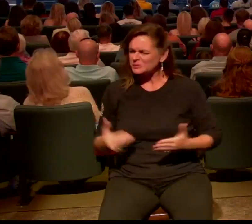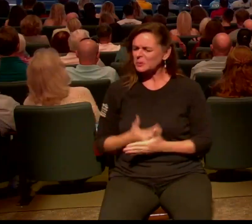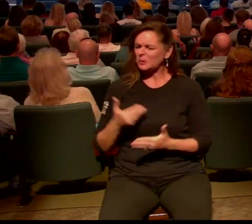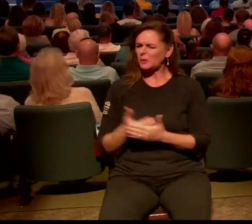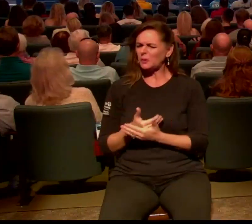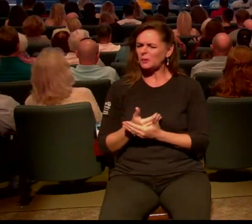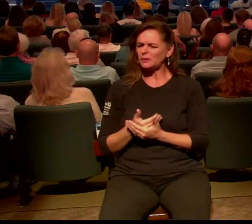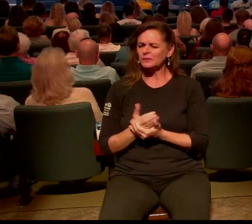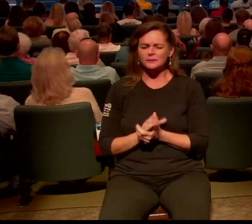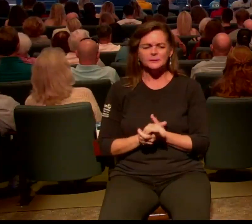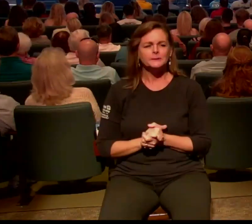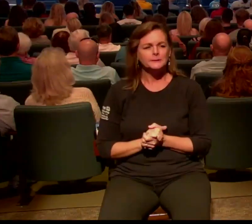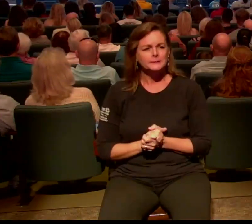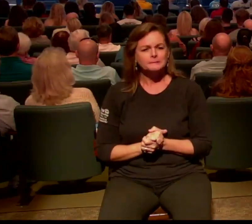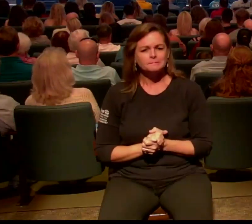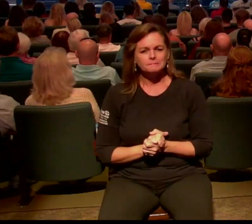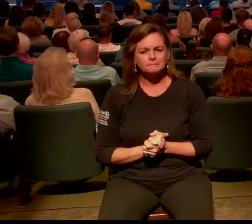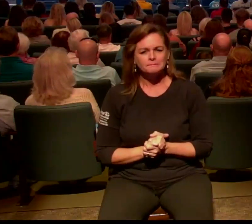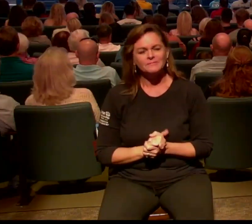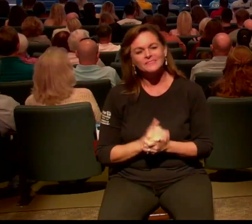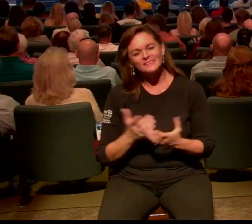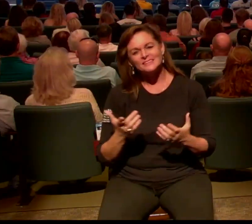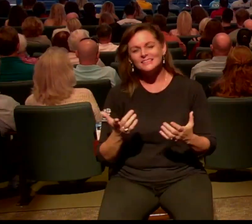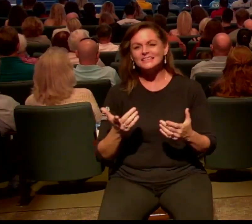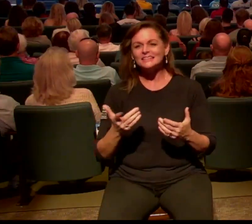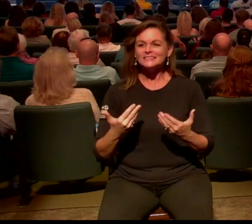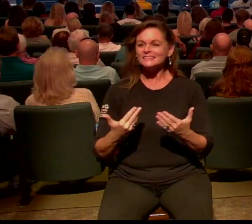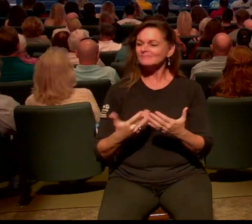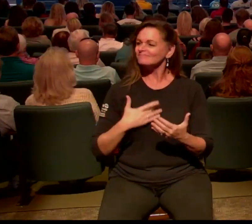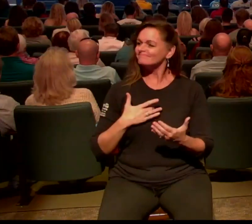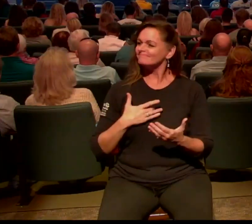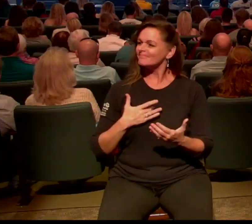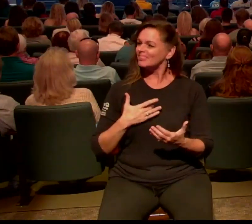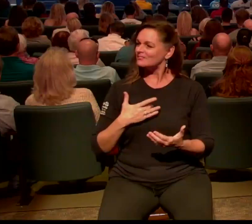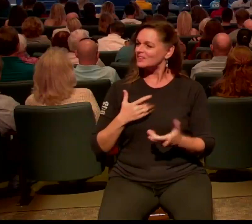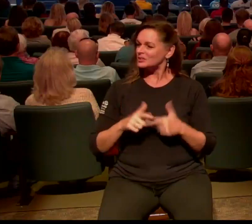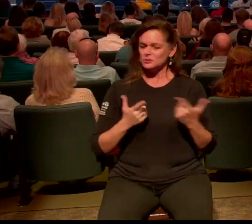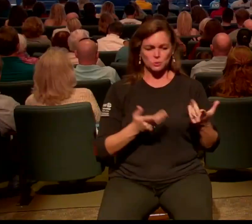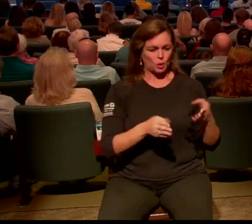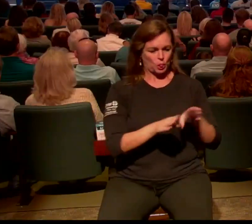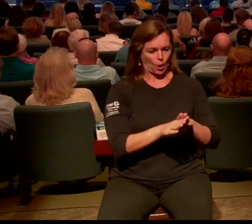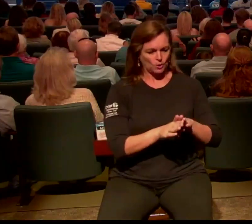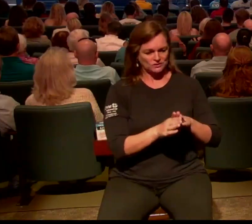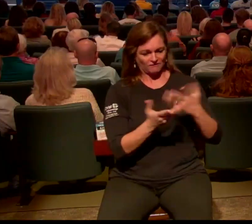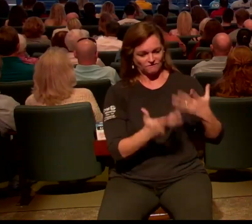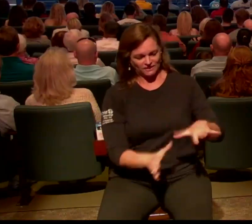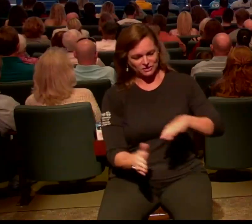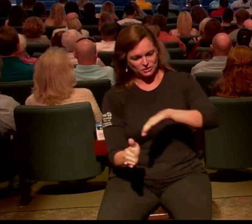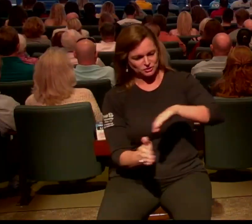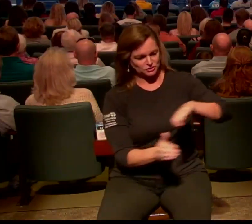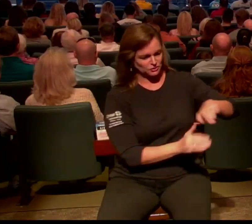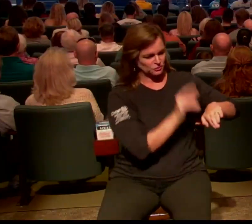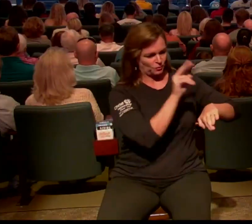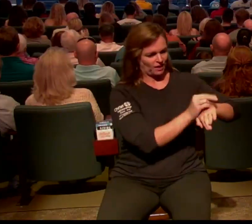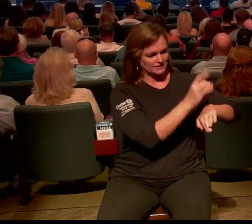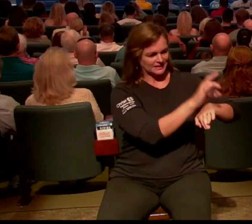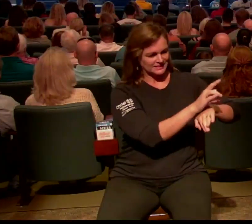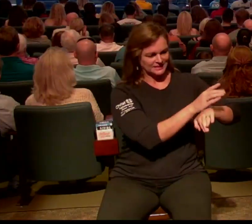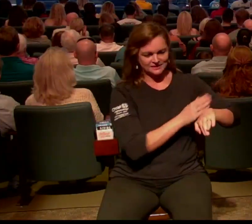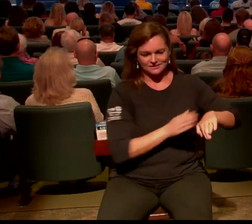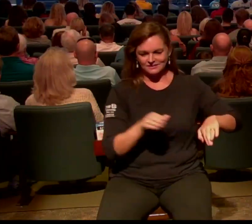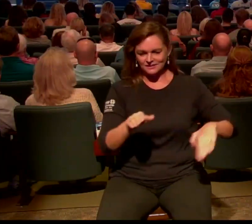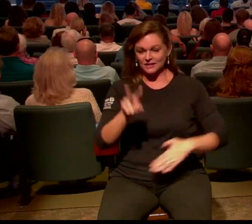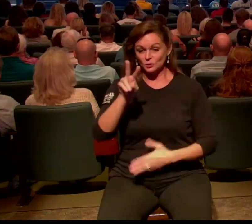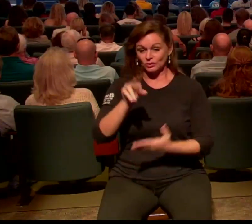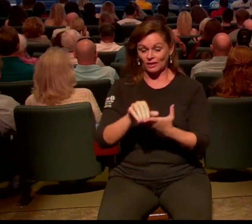about closing the book on a year. And then, you see, we start the new year off with a clean